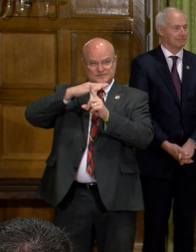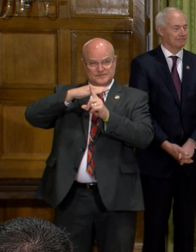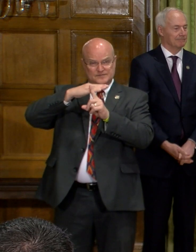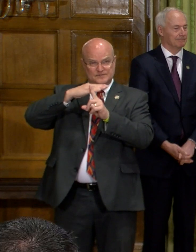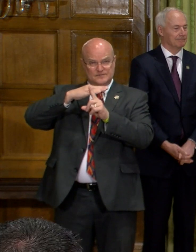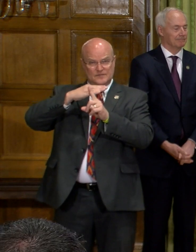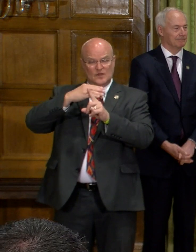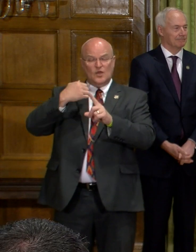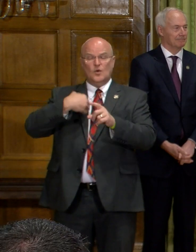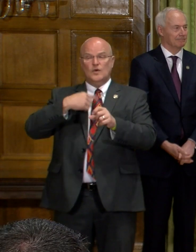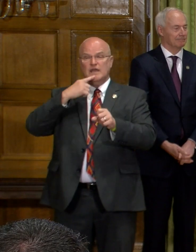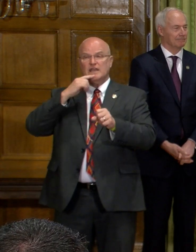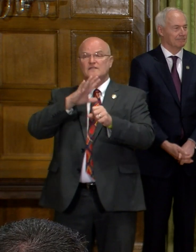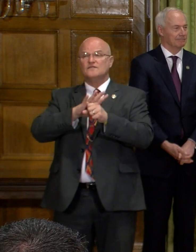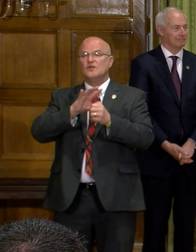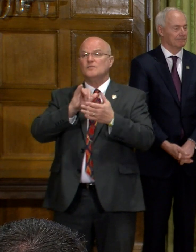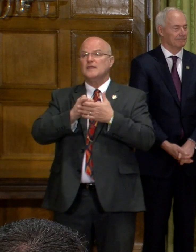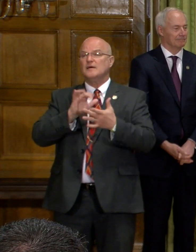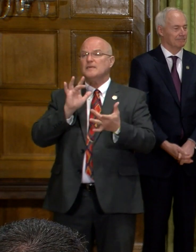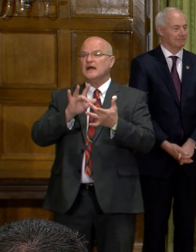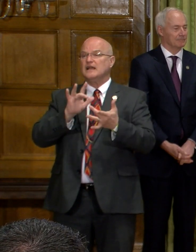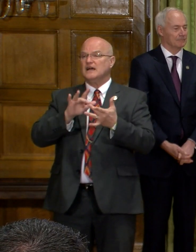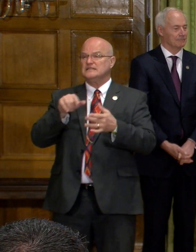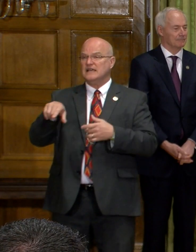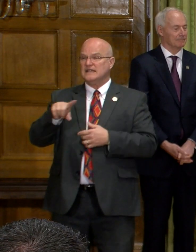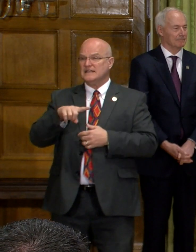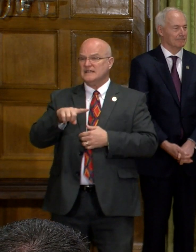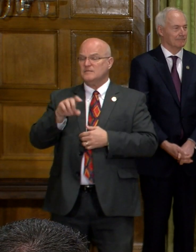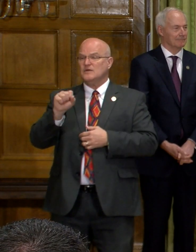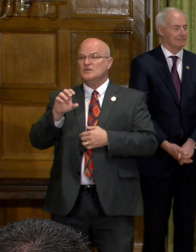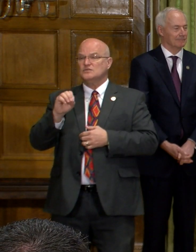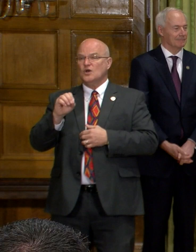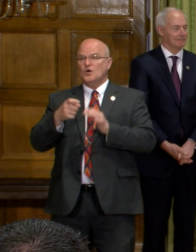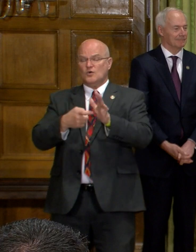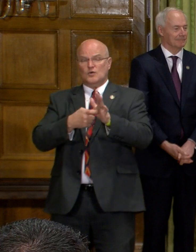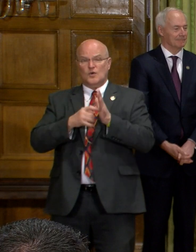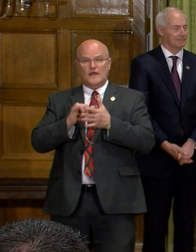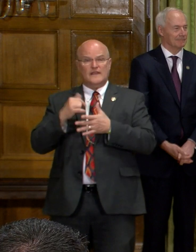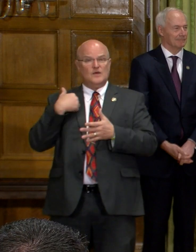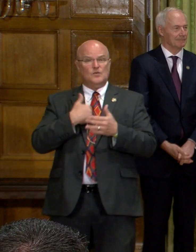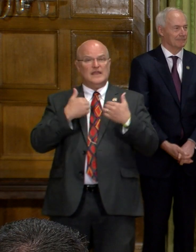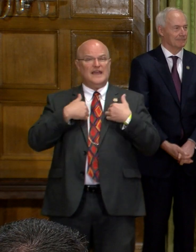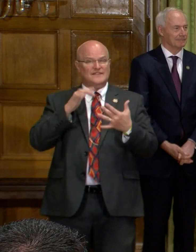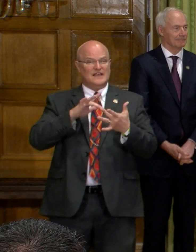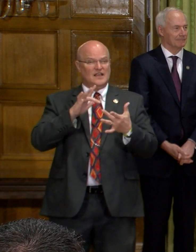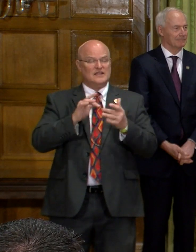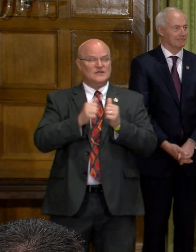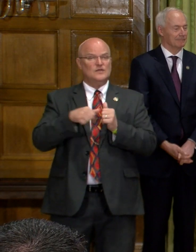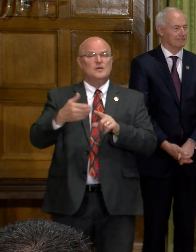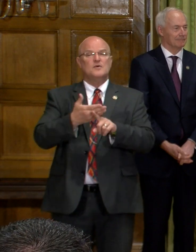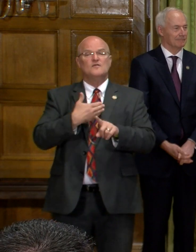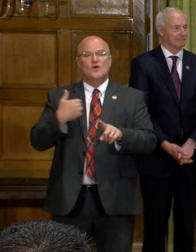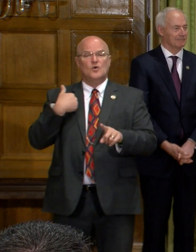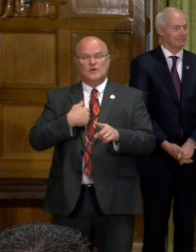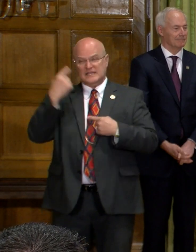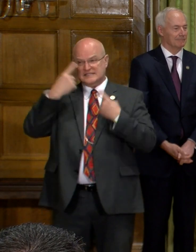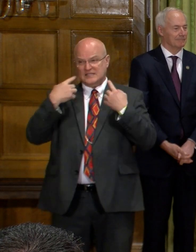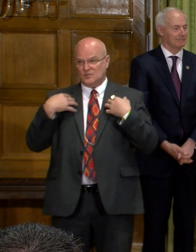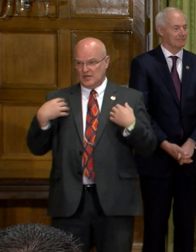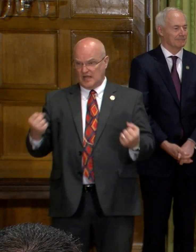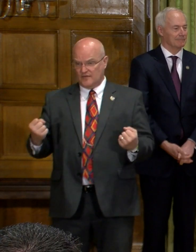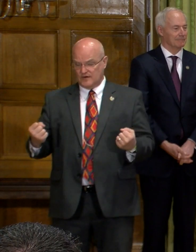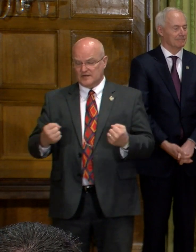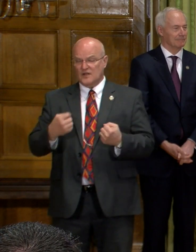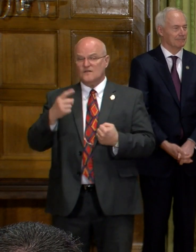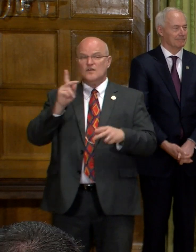And we confirm that by actually contacting them, and so it requires that we have that contact with them before we consider them